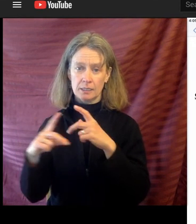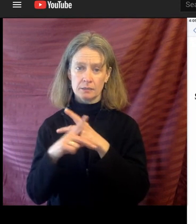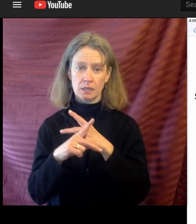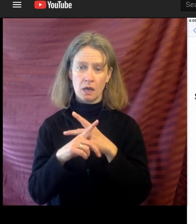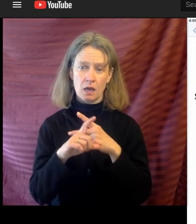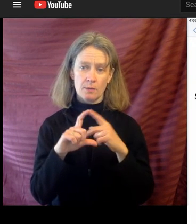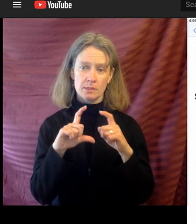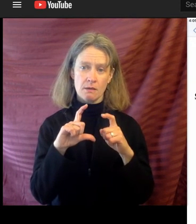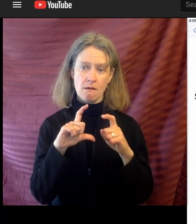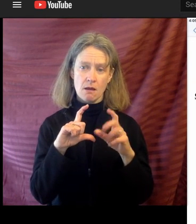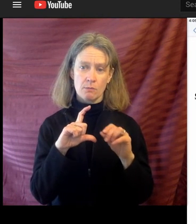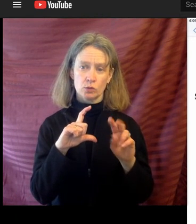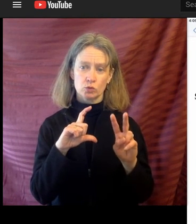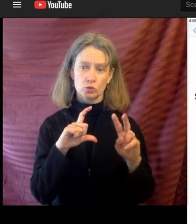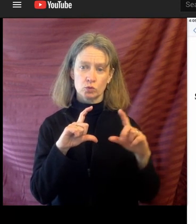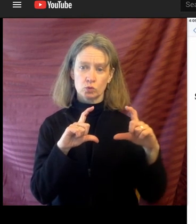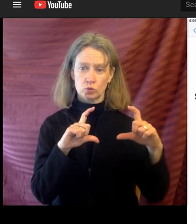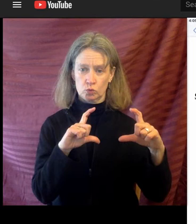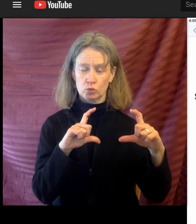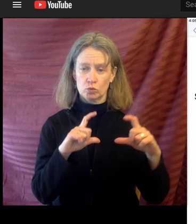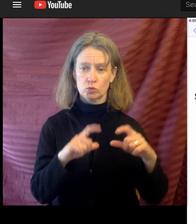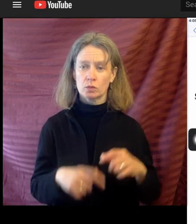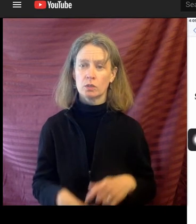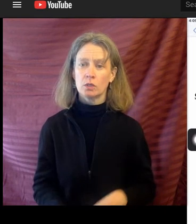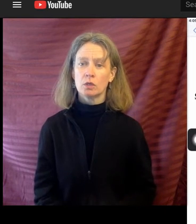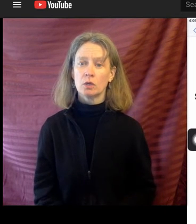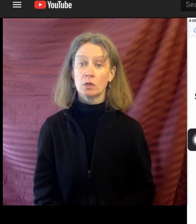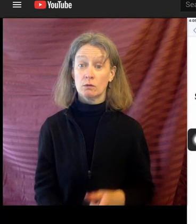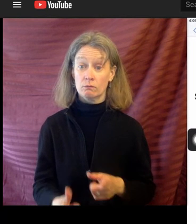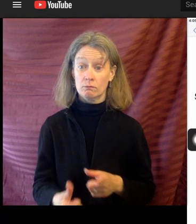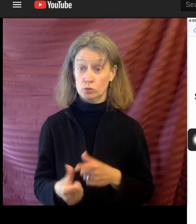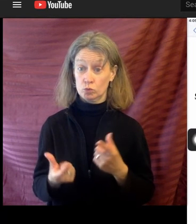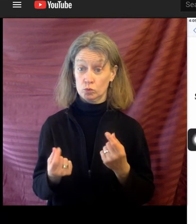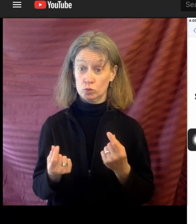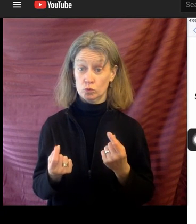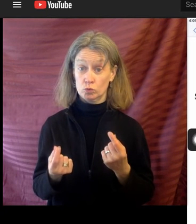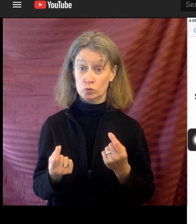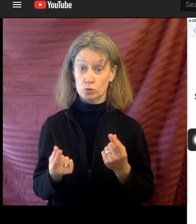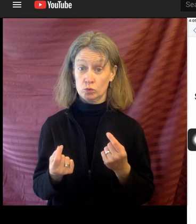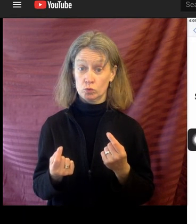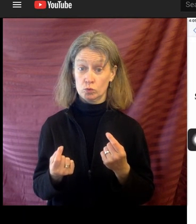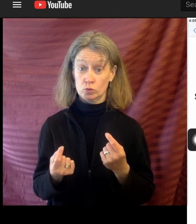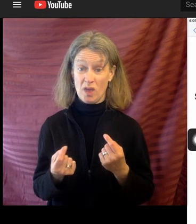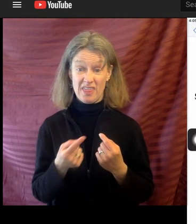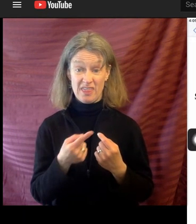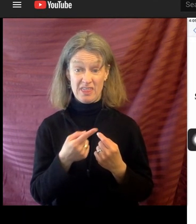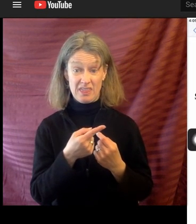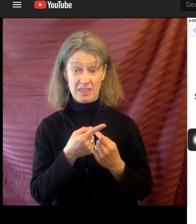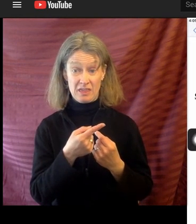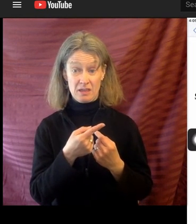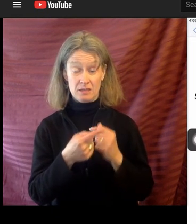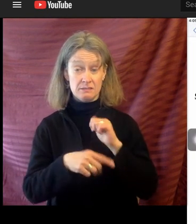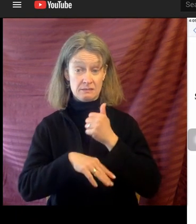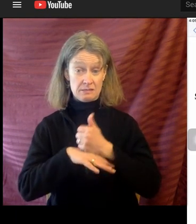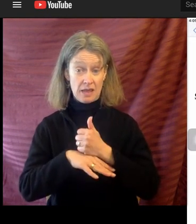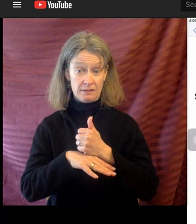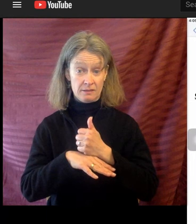So the first step we need to do is set